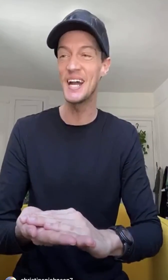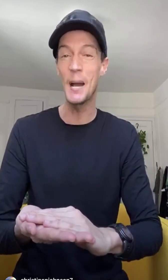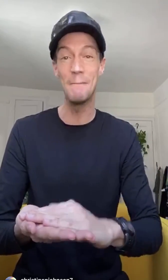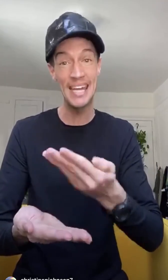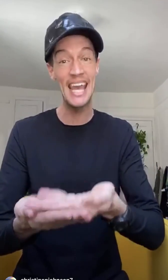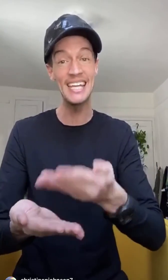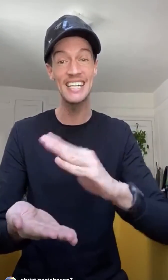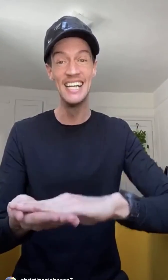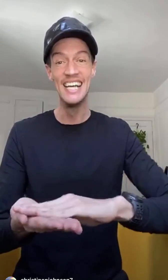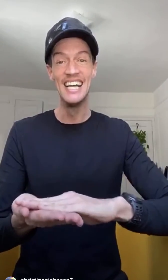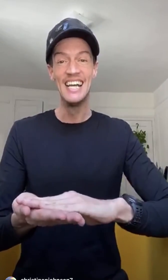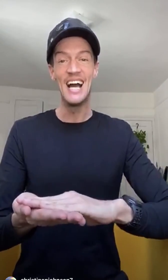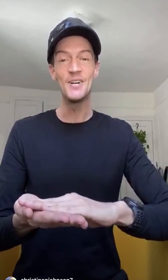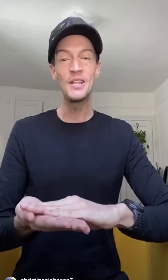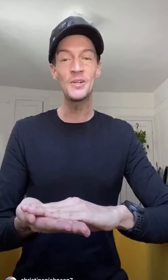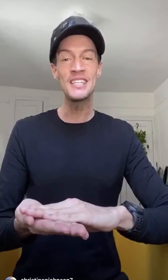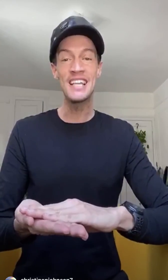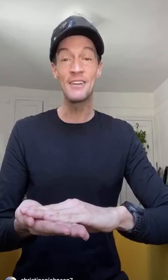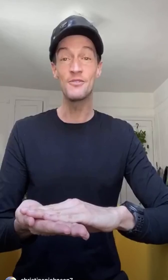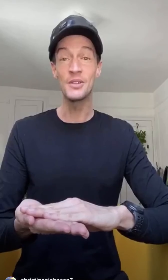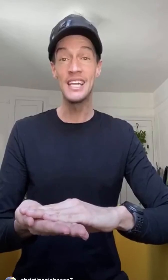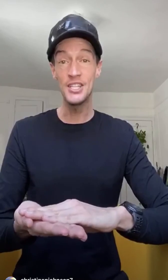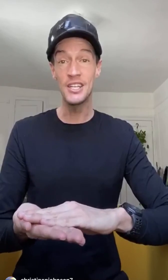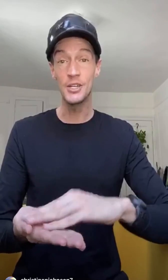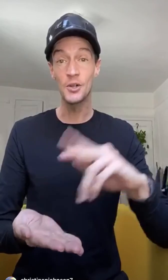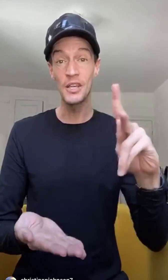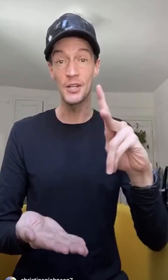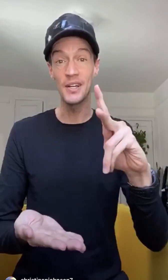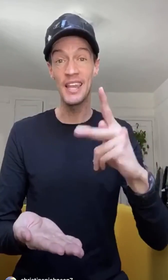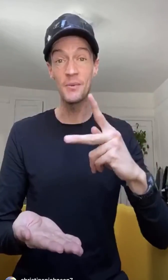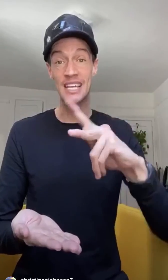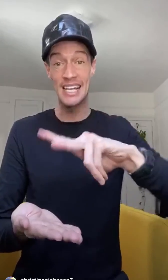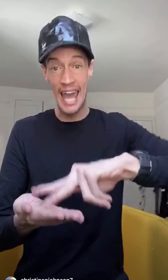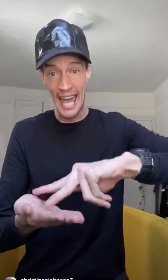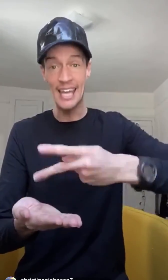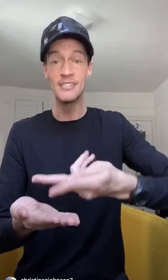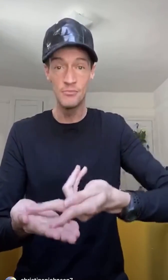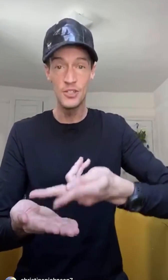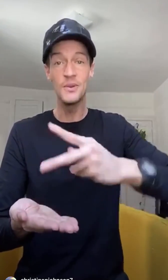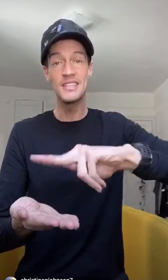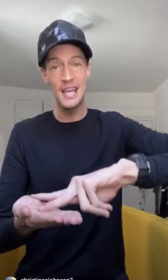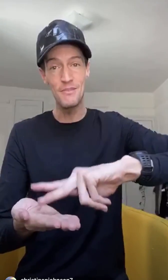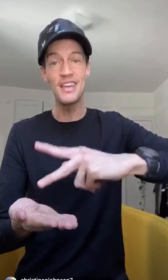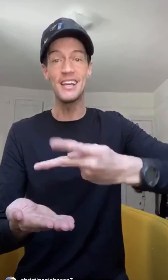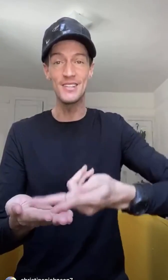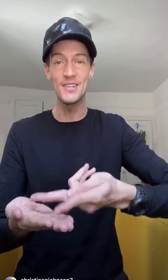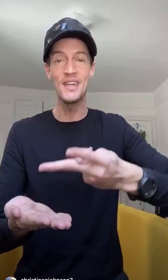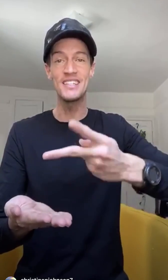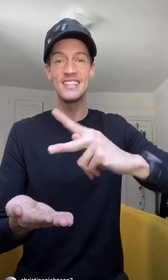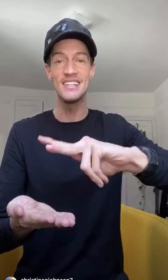Awesome. Very nice. We have to cook something. We just kind of cook it, fry it in a